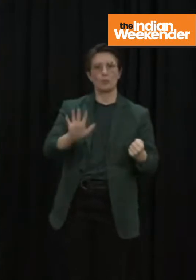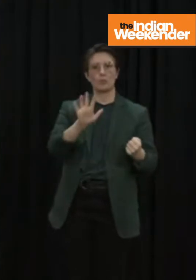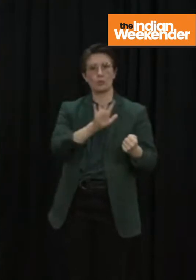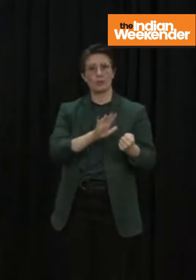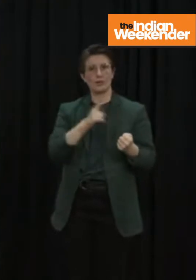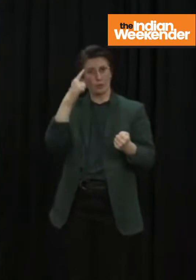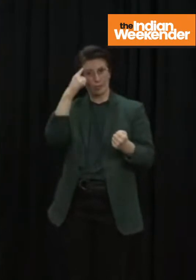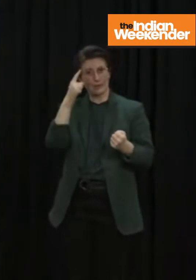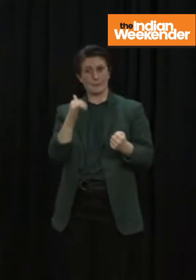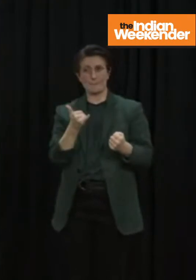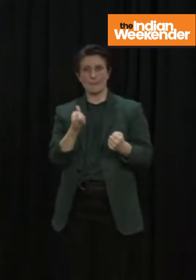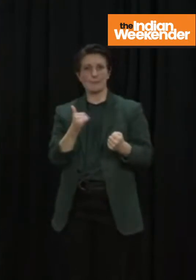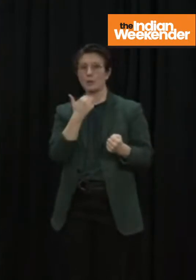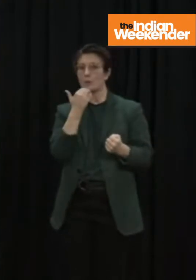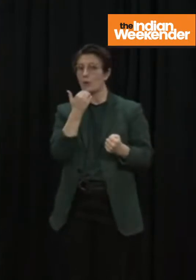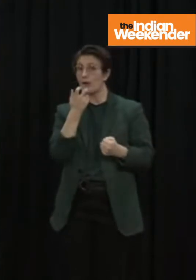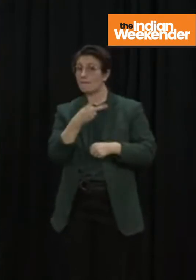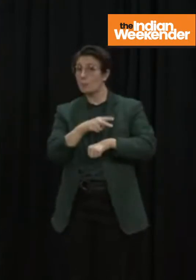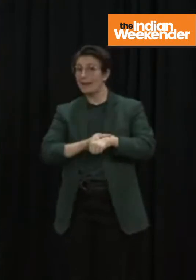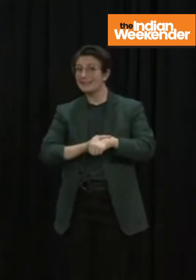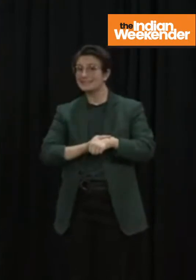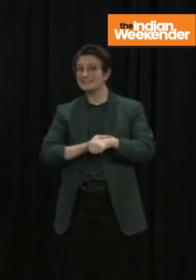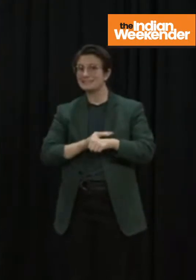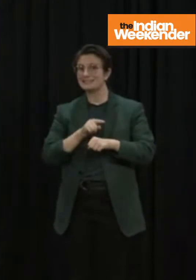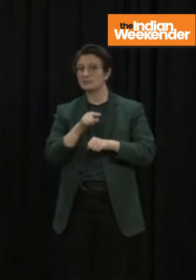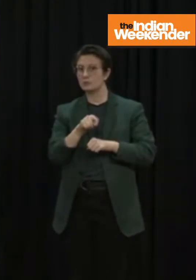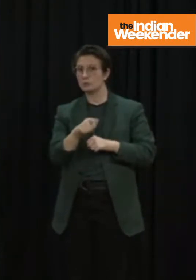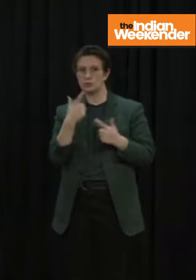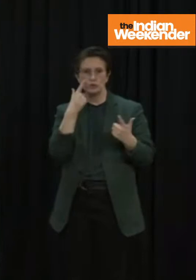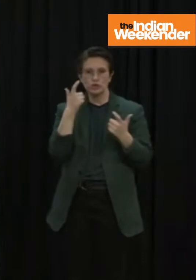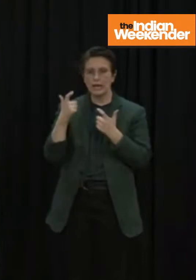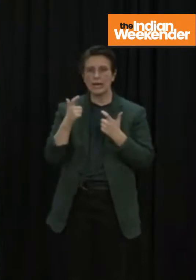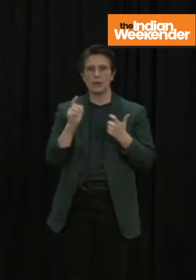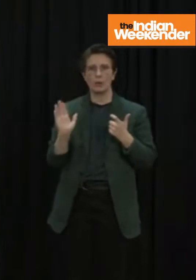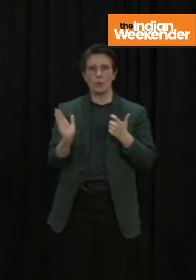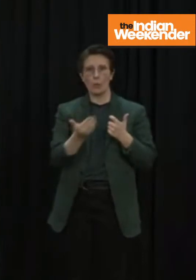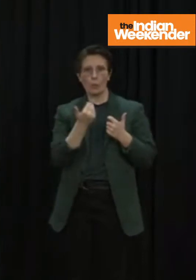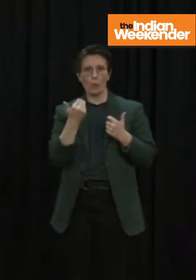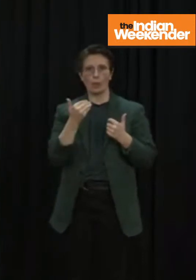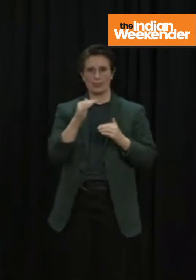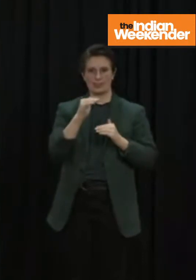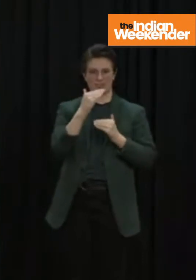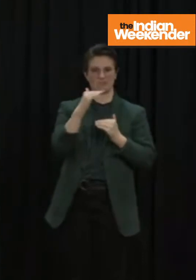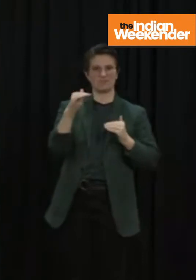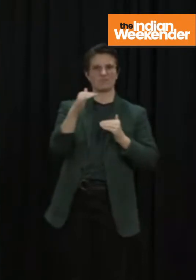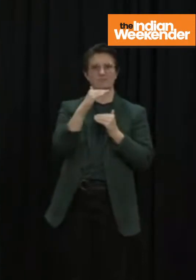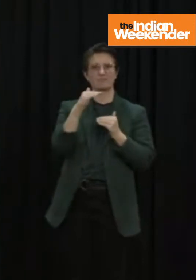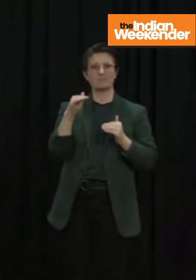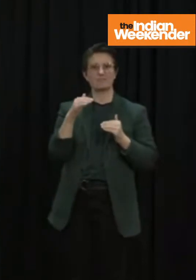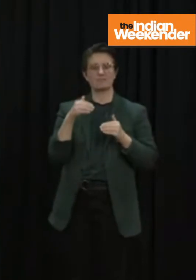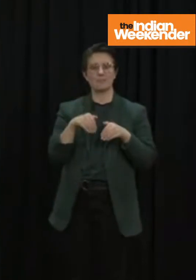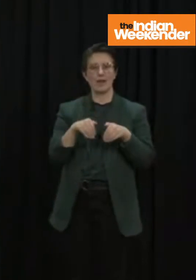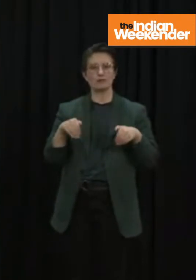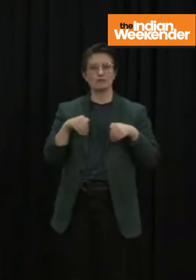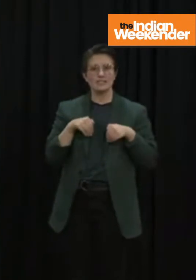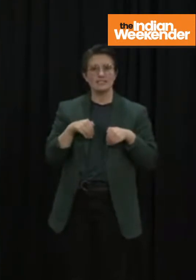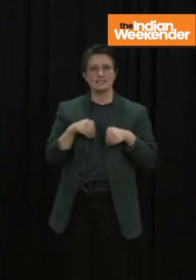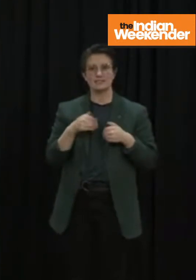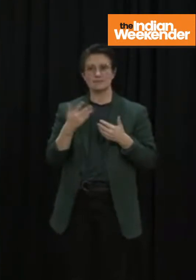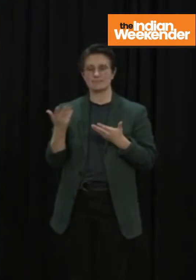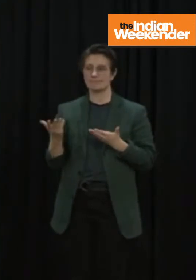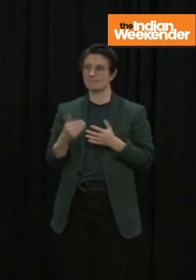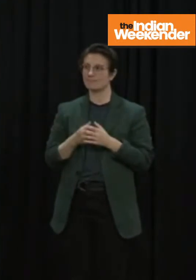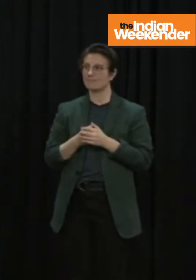capacity to enforce these, greater and greater boundaries in Auckland and the Waikato? As I think the Prime Minister set out when she announced the first